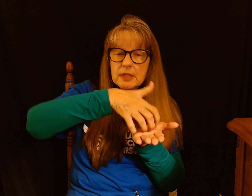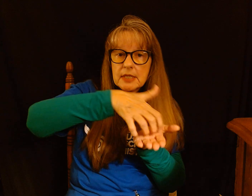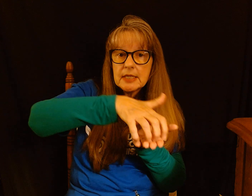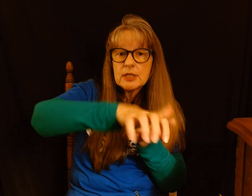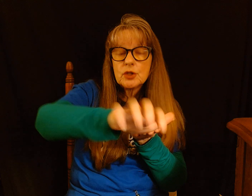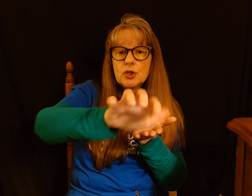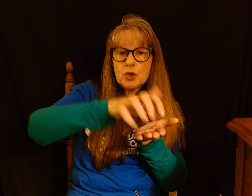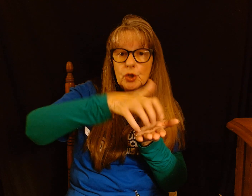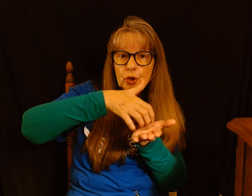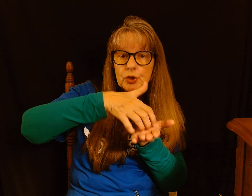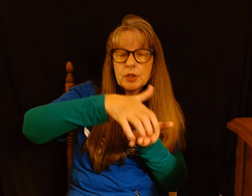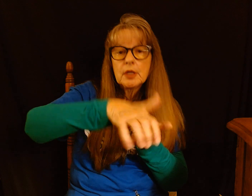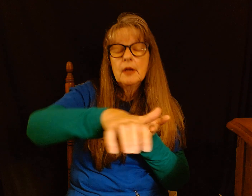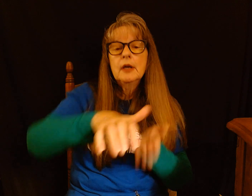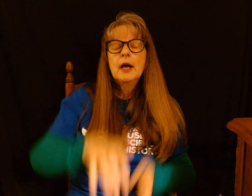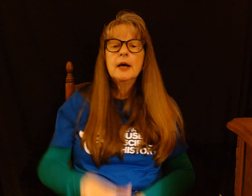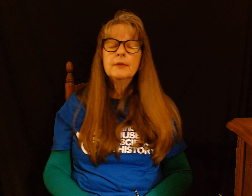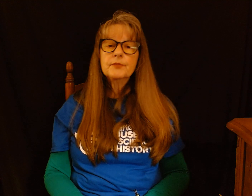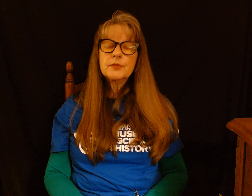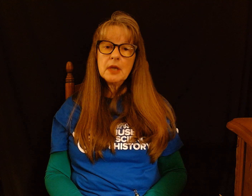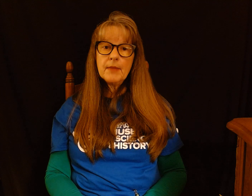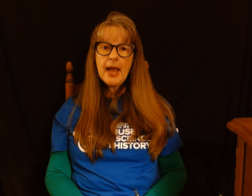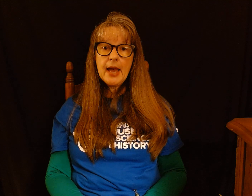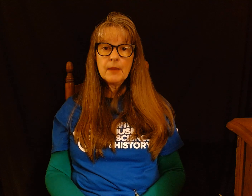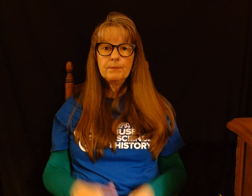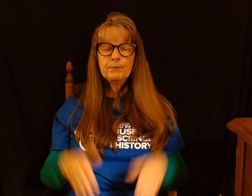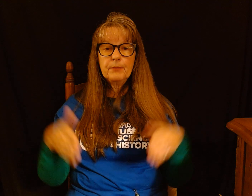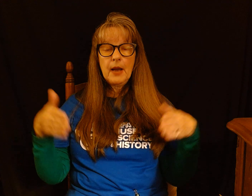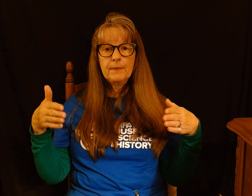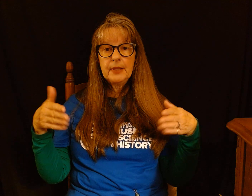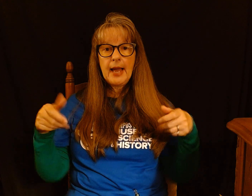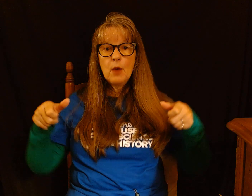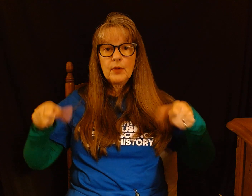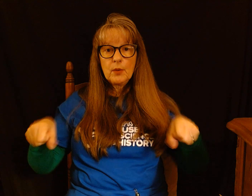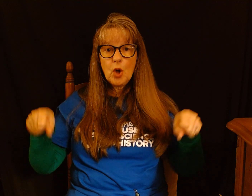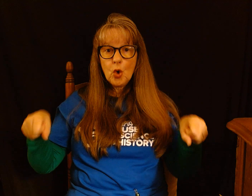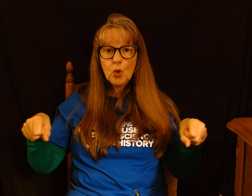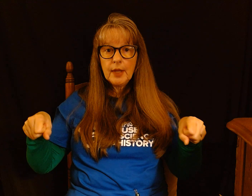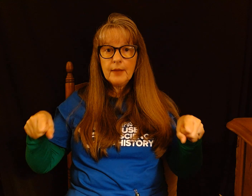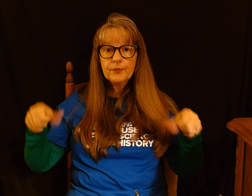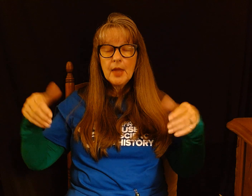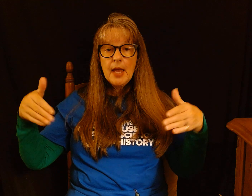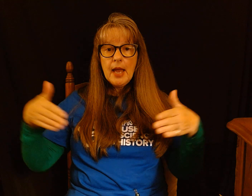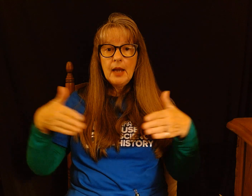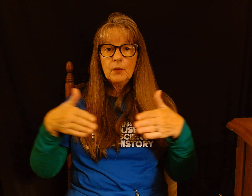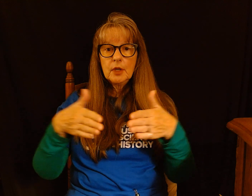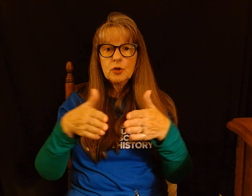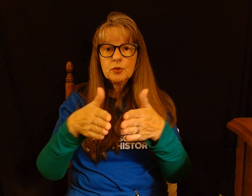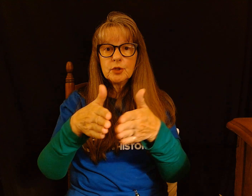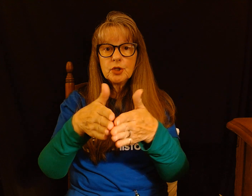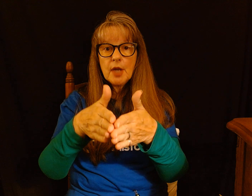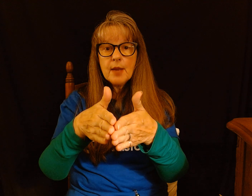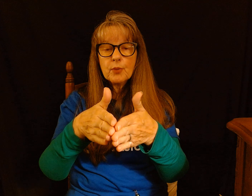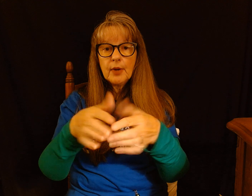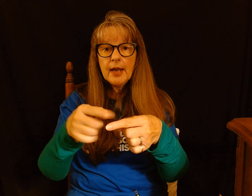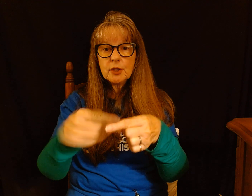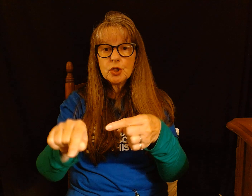into the dirt. Some had a plow where they would hold it, and it would go to a shape where it had a